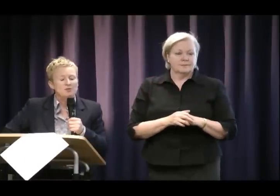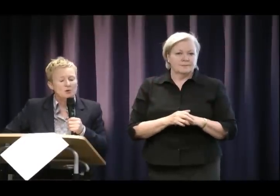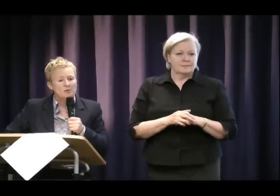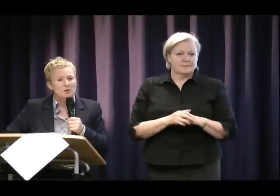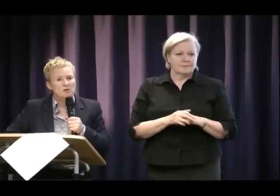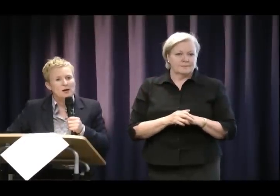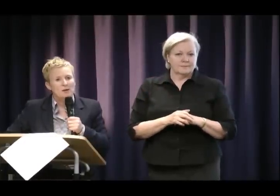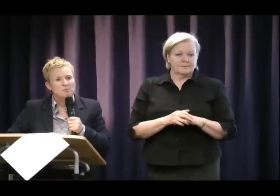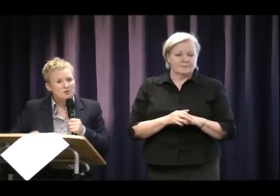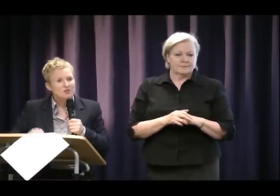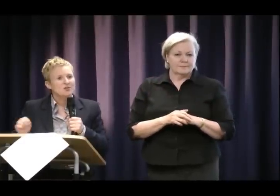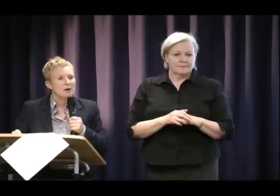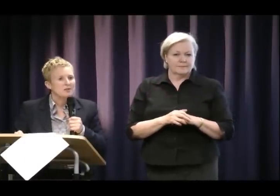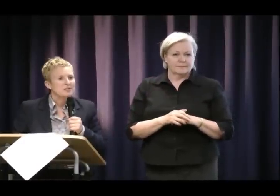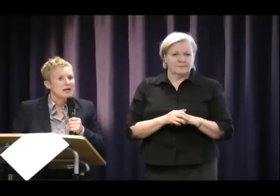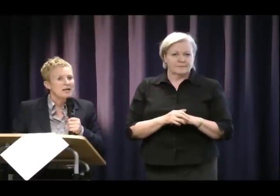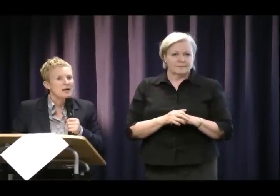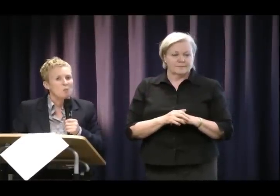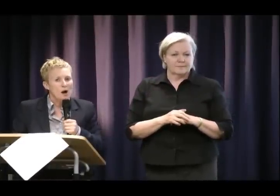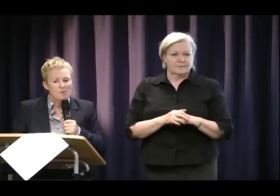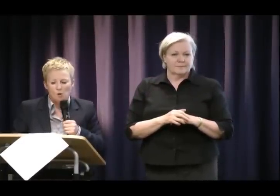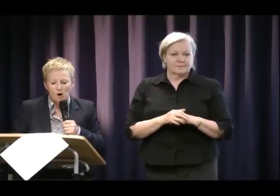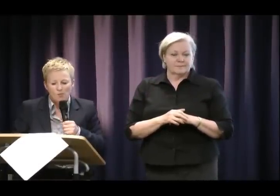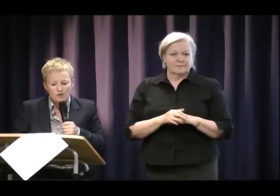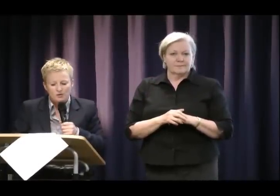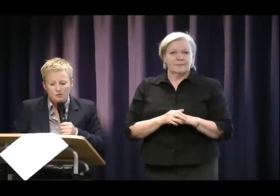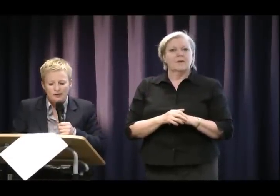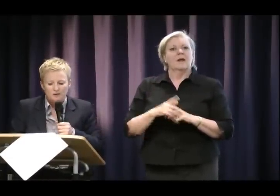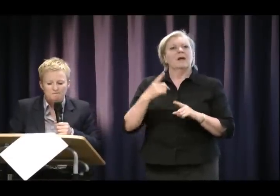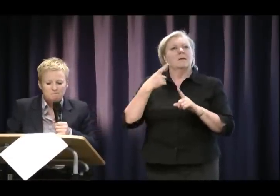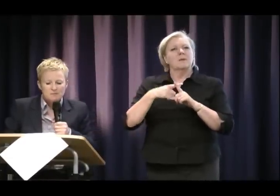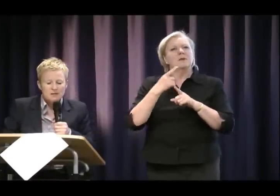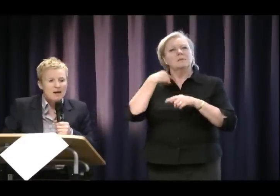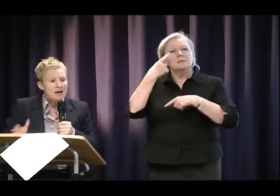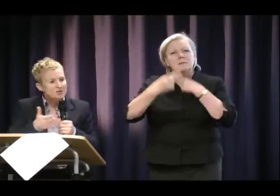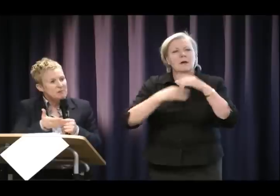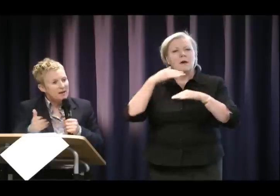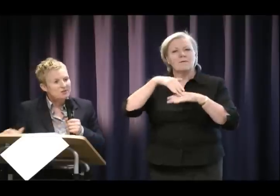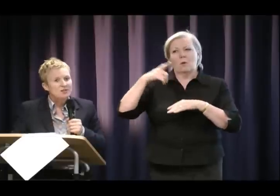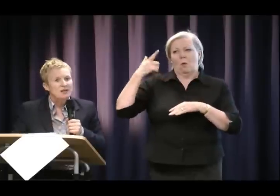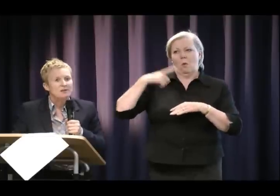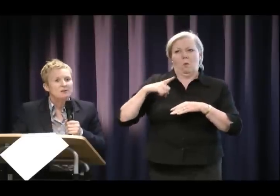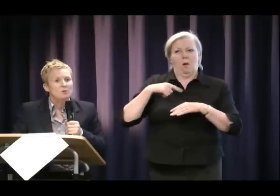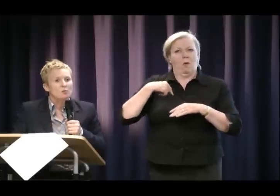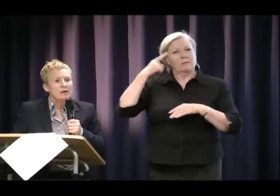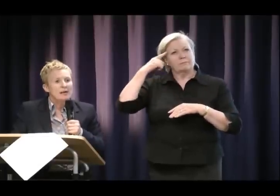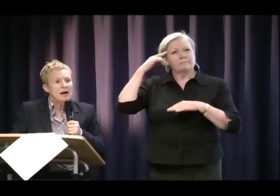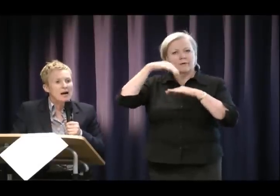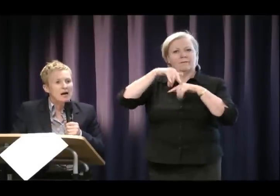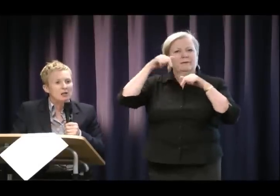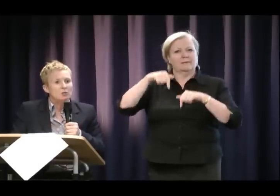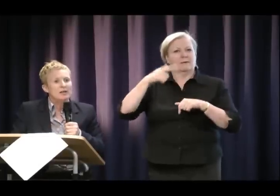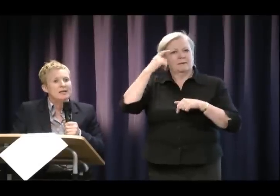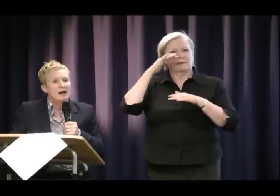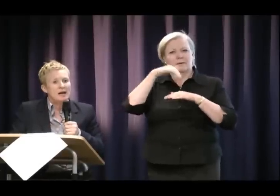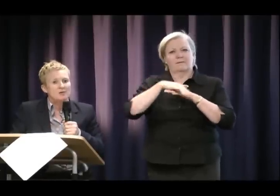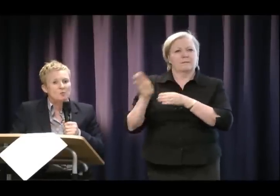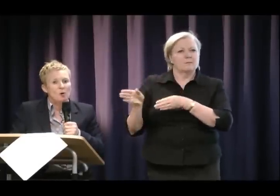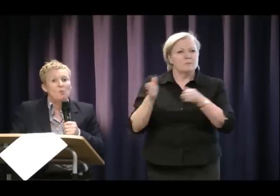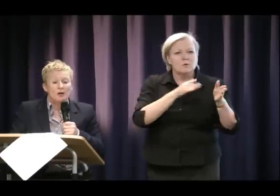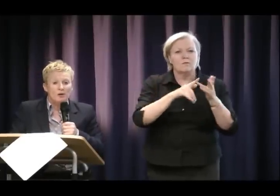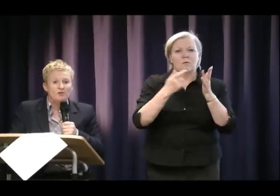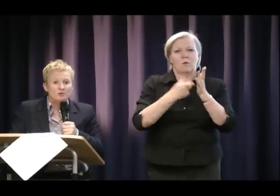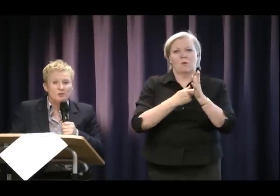the process we're undertaking and why we're doing it. As Max said, we are looking